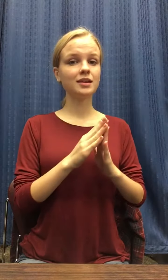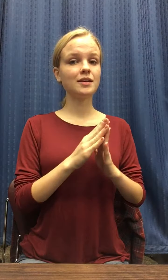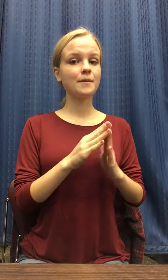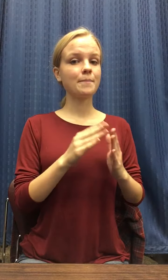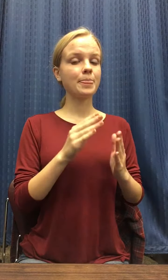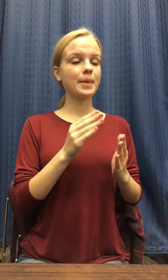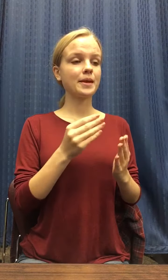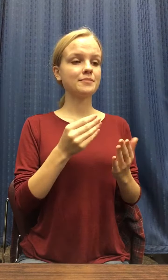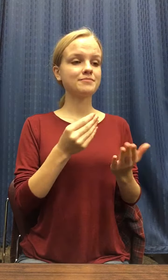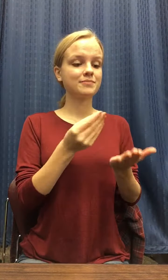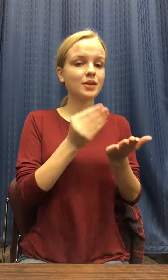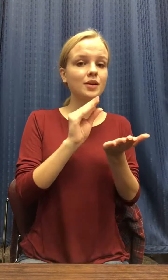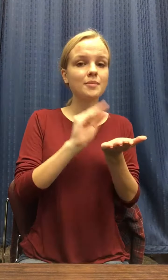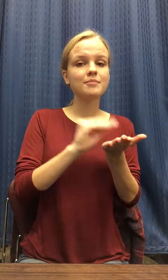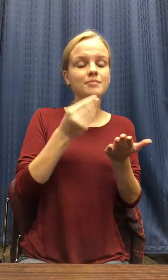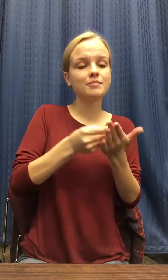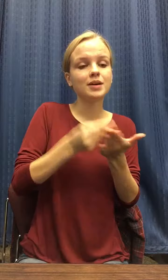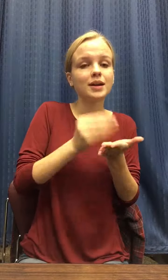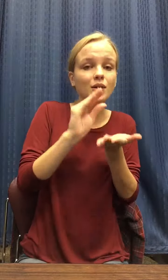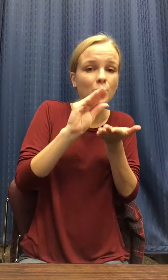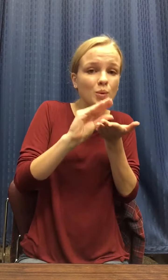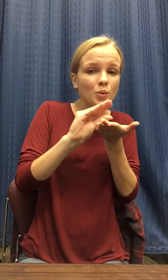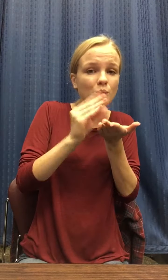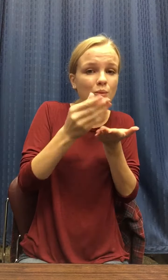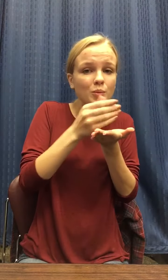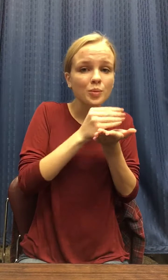conditions. In 1900, for example,